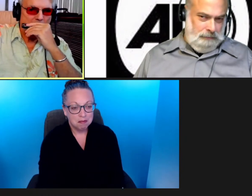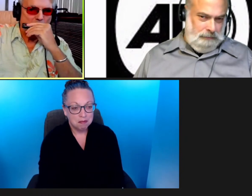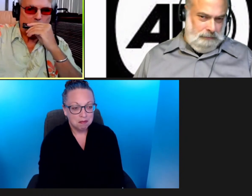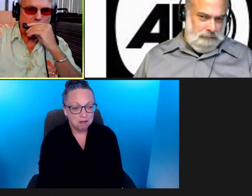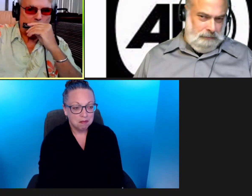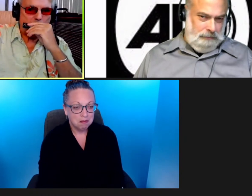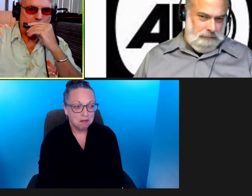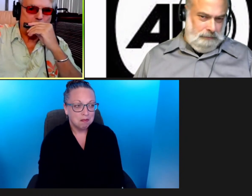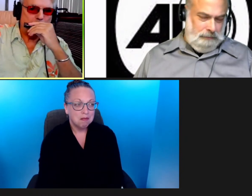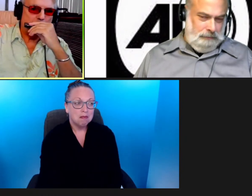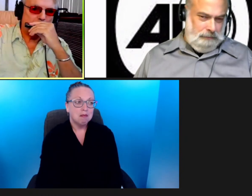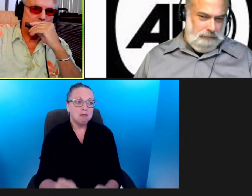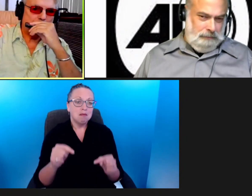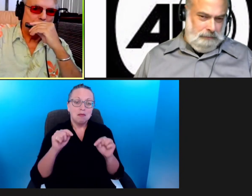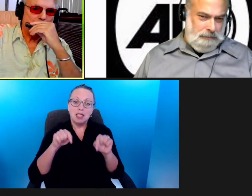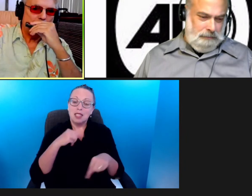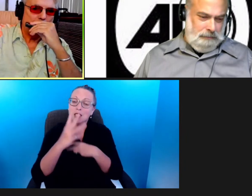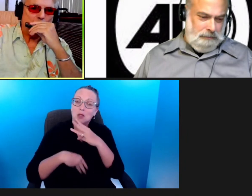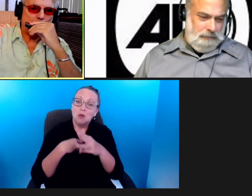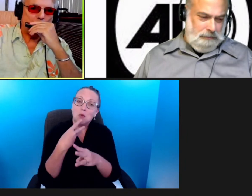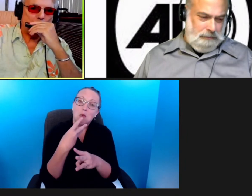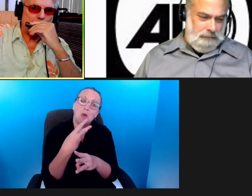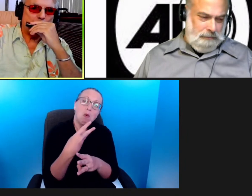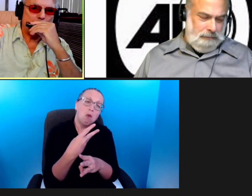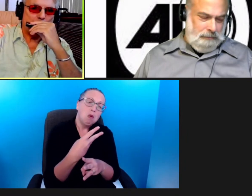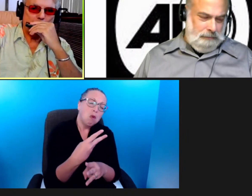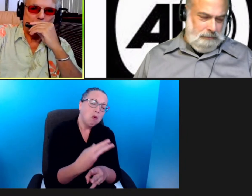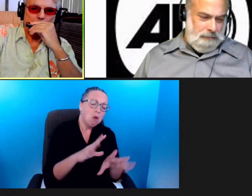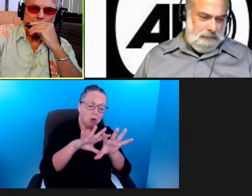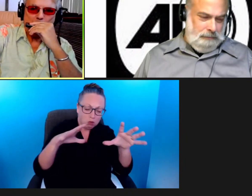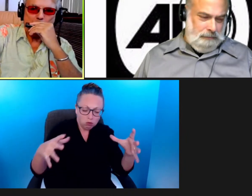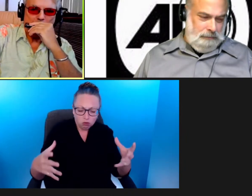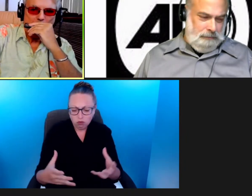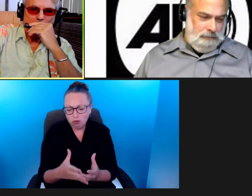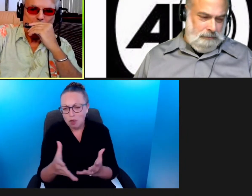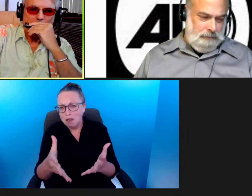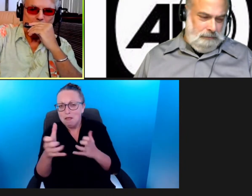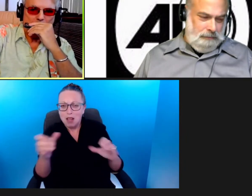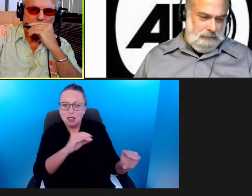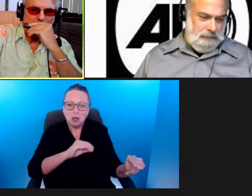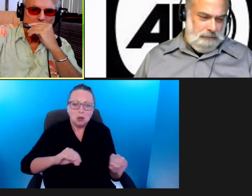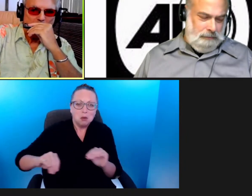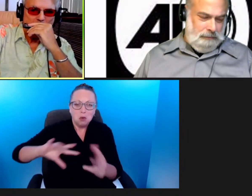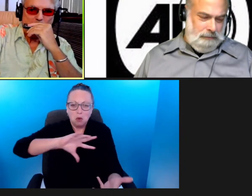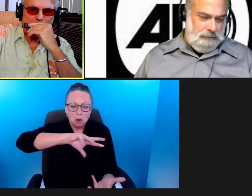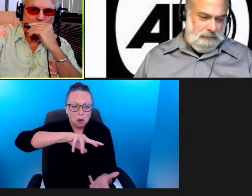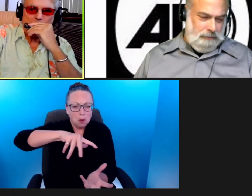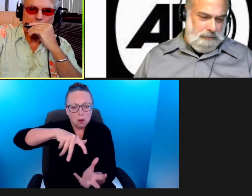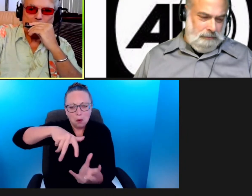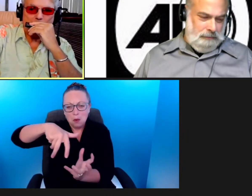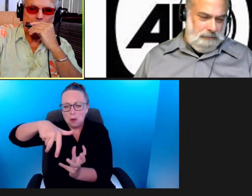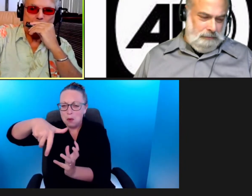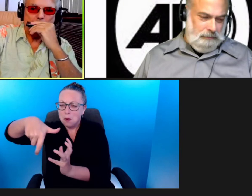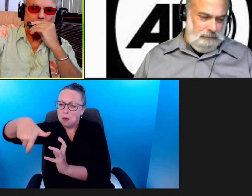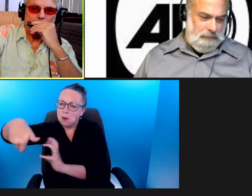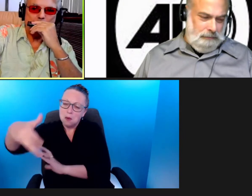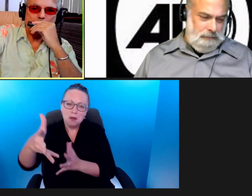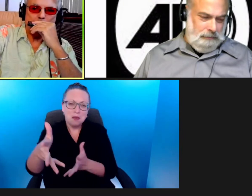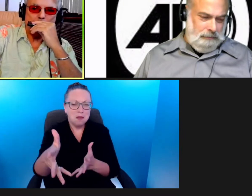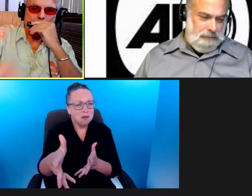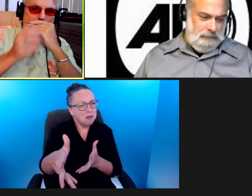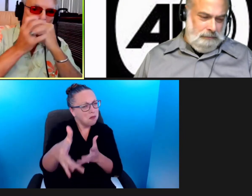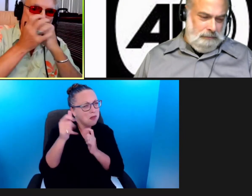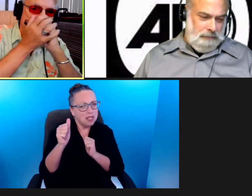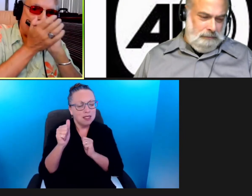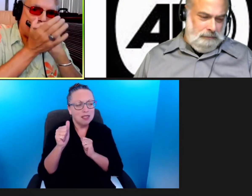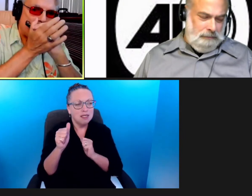In this world so quickly moving, faster still it seems to spin, with